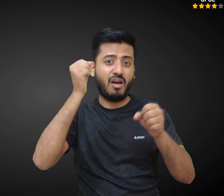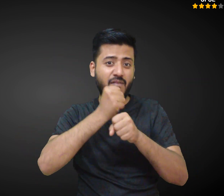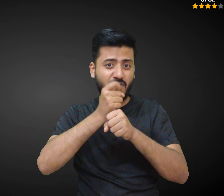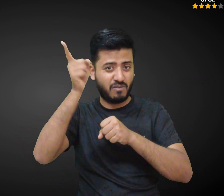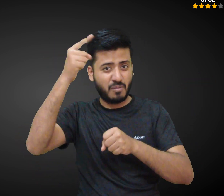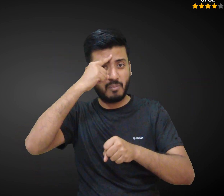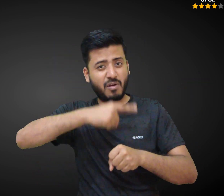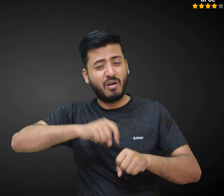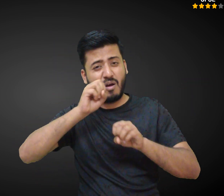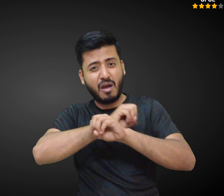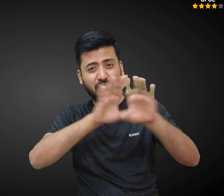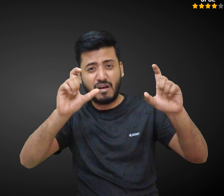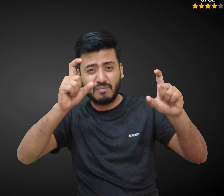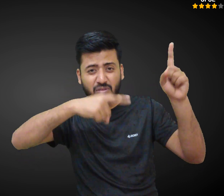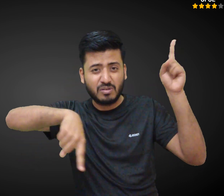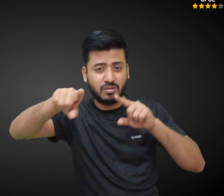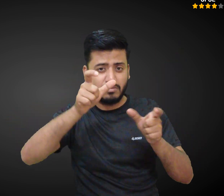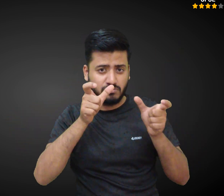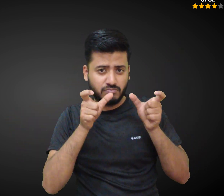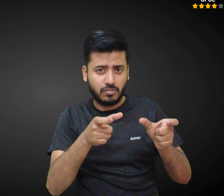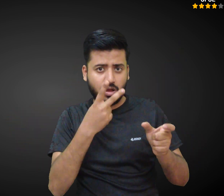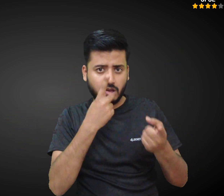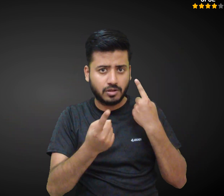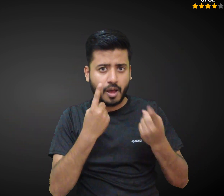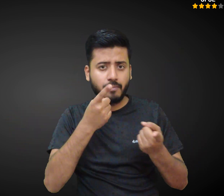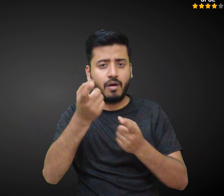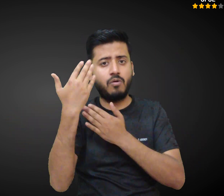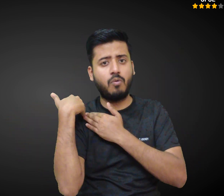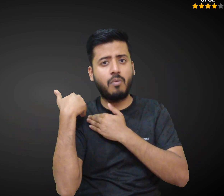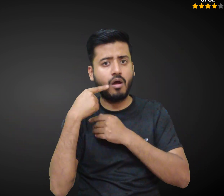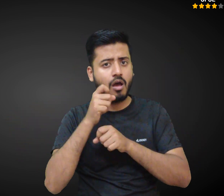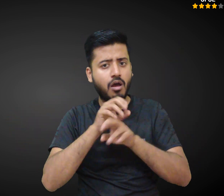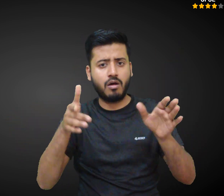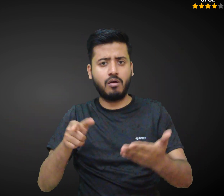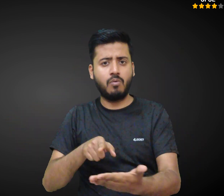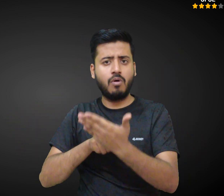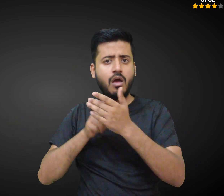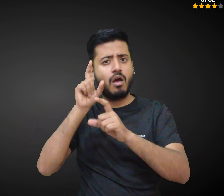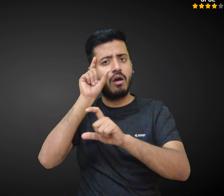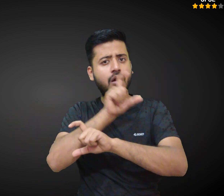Chinese garlic may be chemically treated or bleached, raising concerns about its